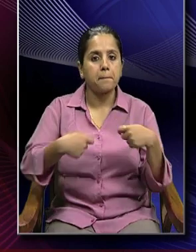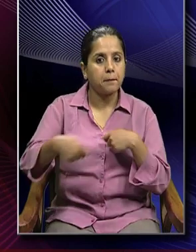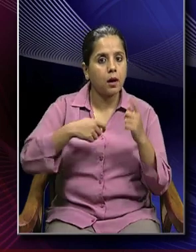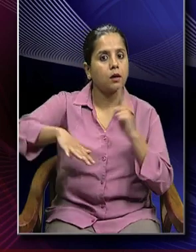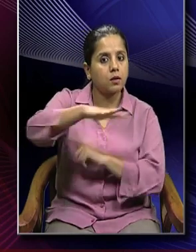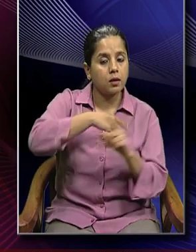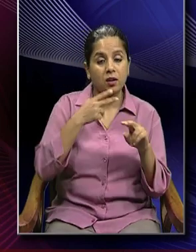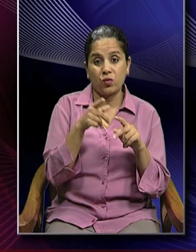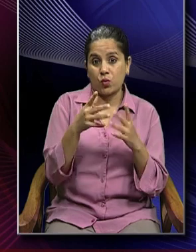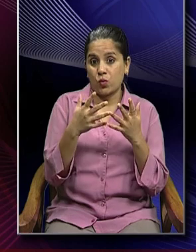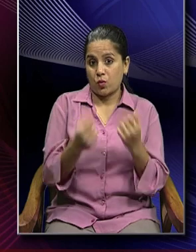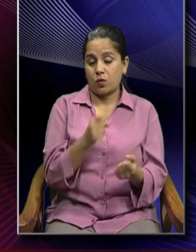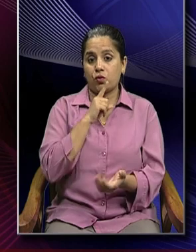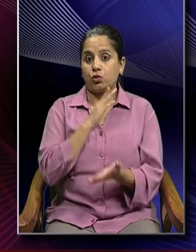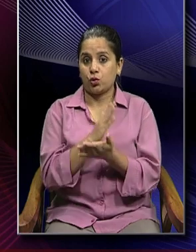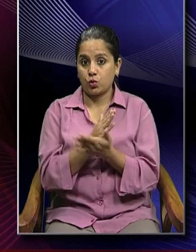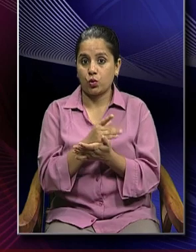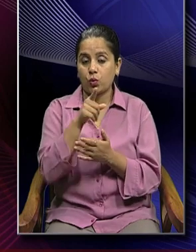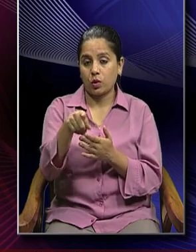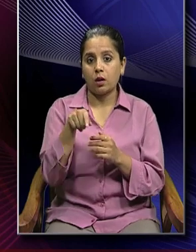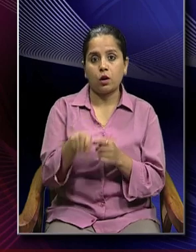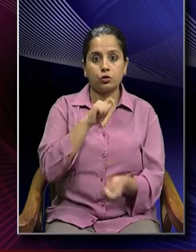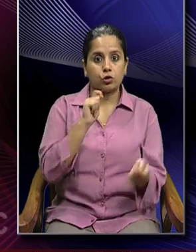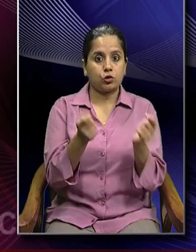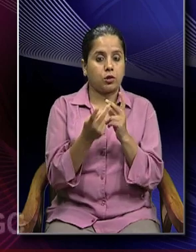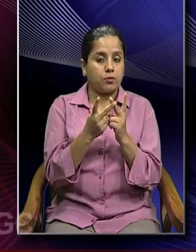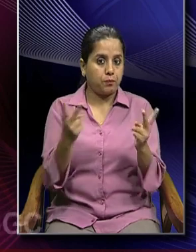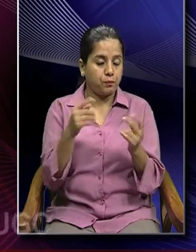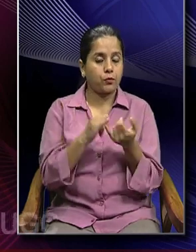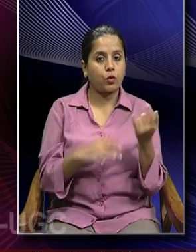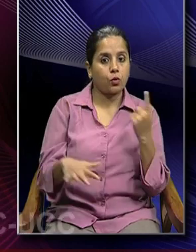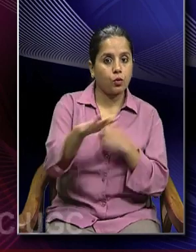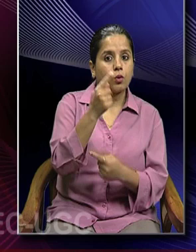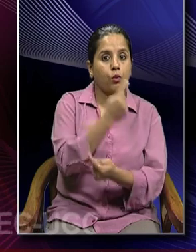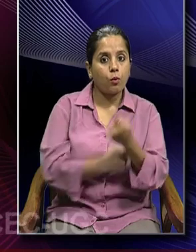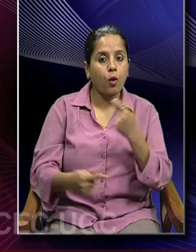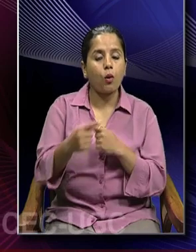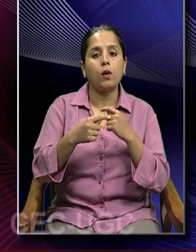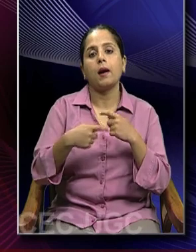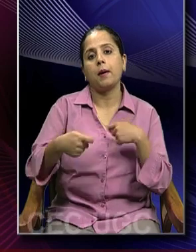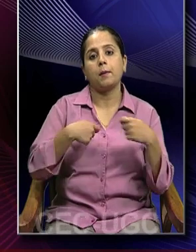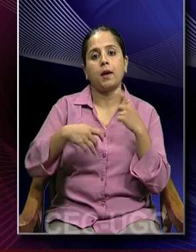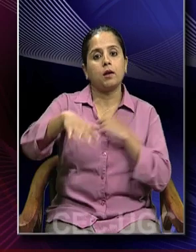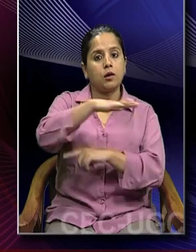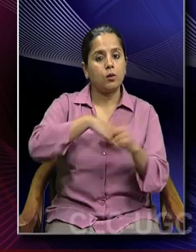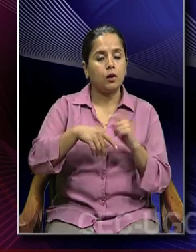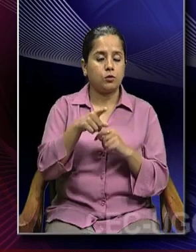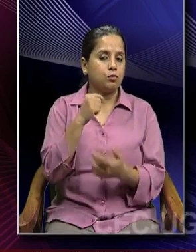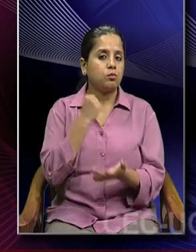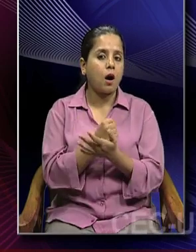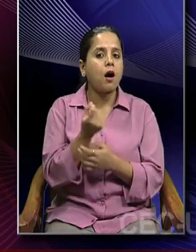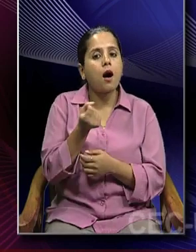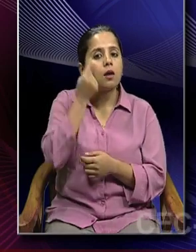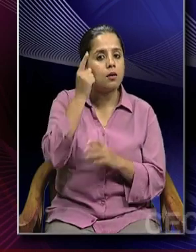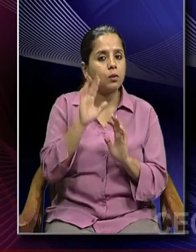So, if you wish to ensure the radical changes in social, political and business environment, you have to